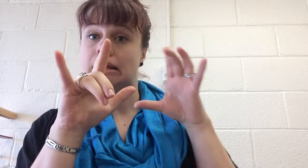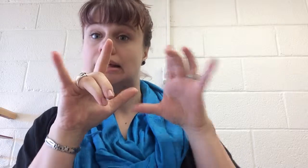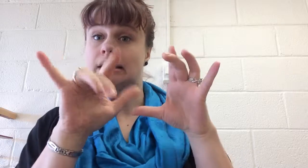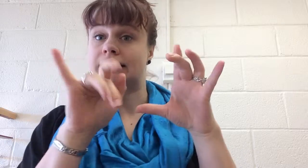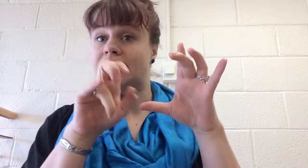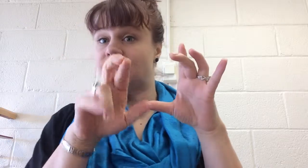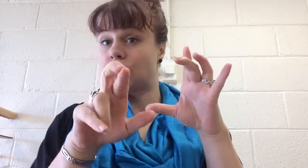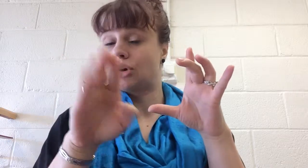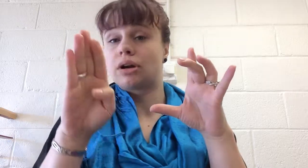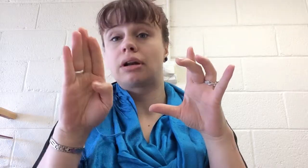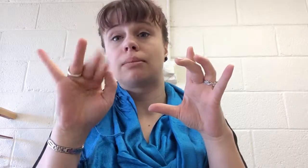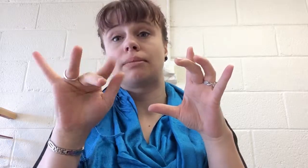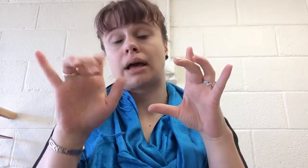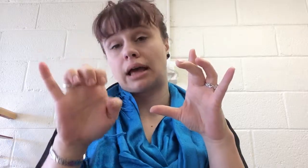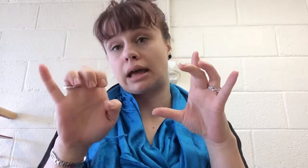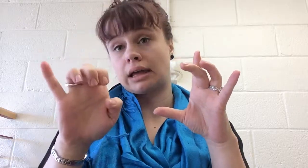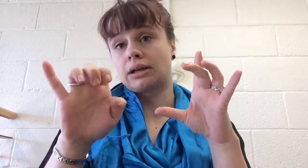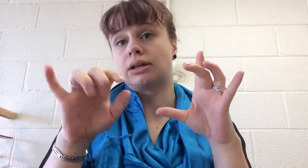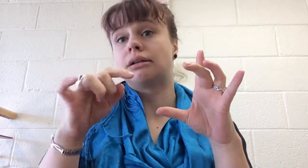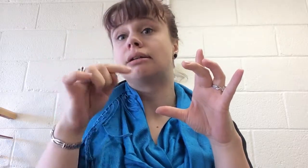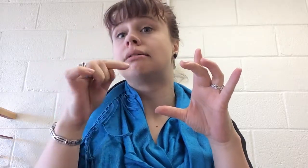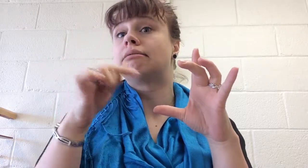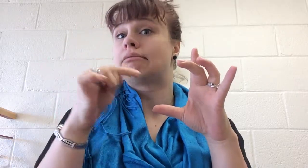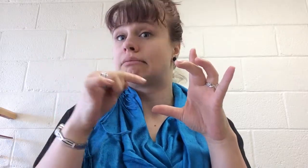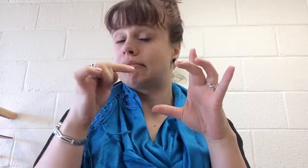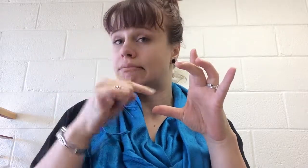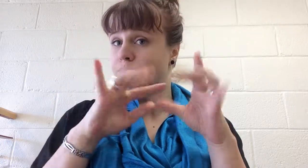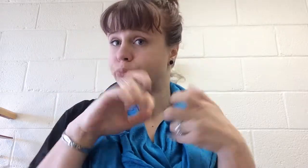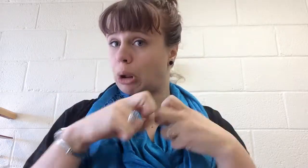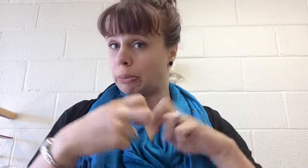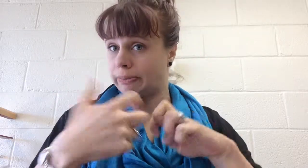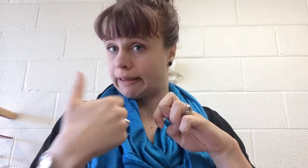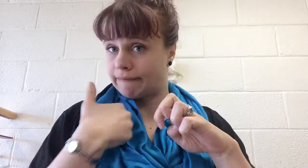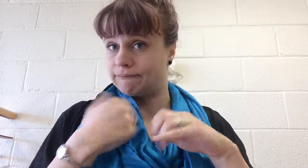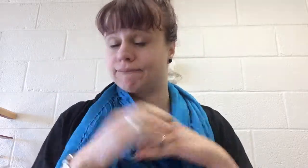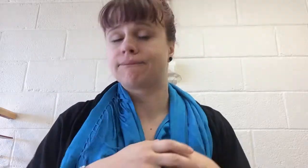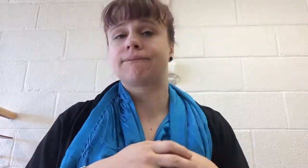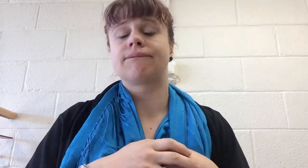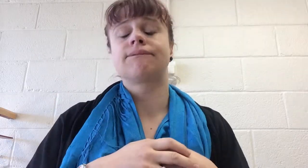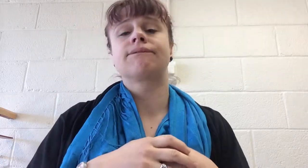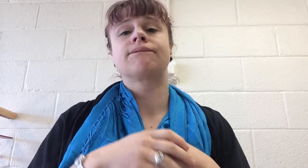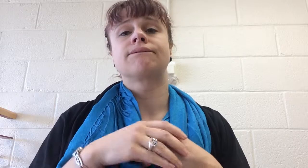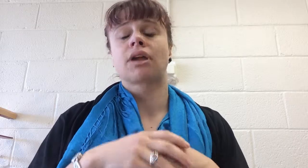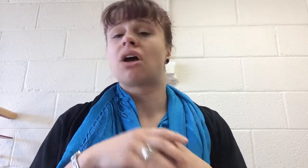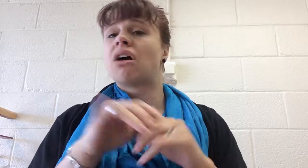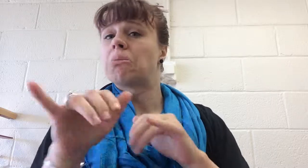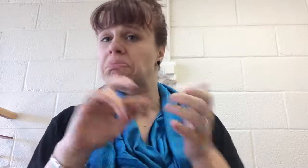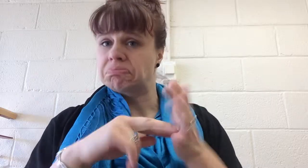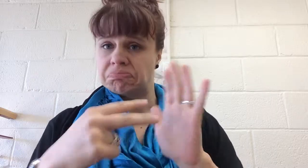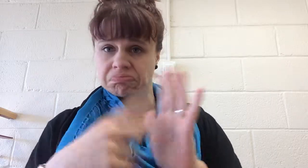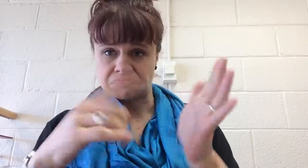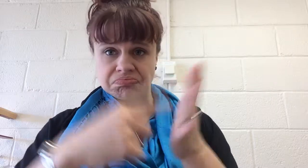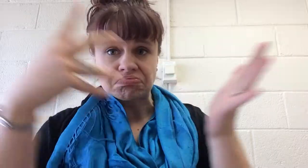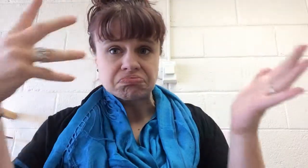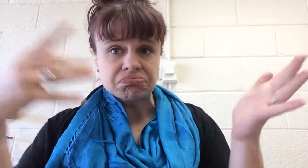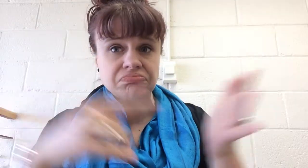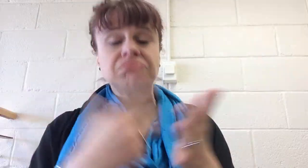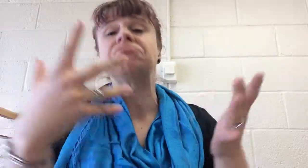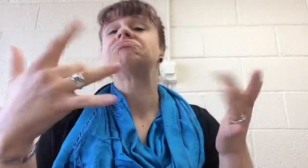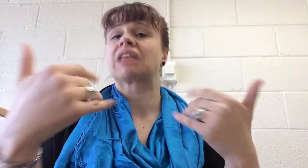yearly colonoscopy, upper and lower GIs called an EGD, and sometimes an ERCP, which is the procedure